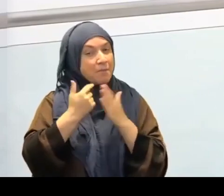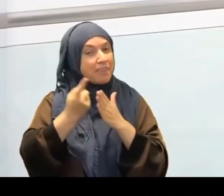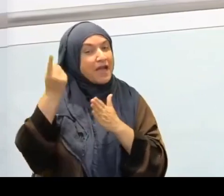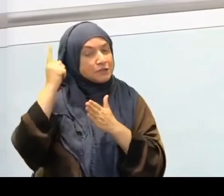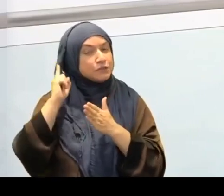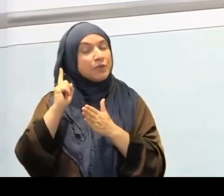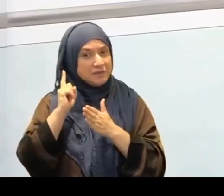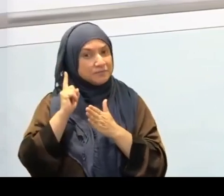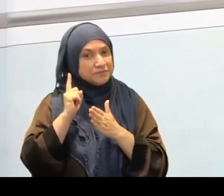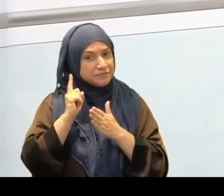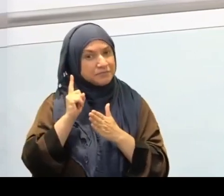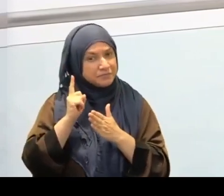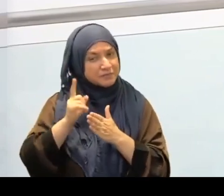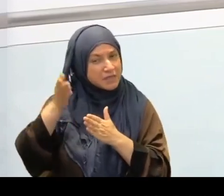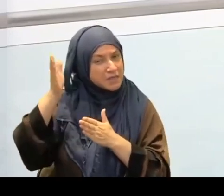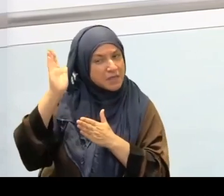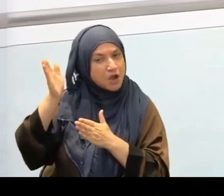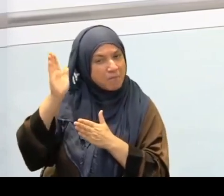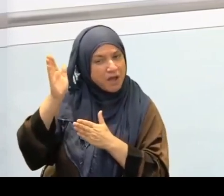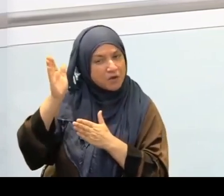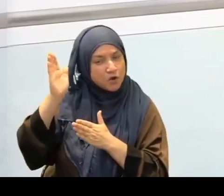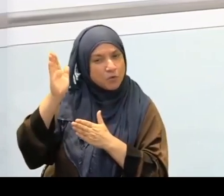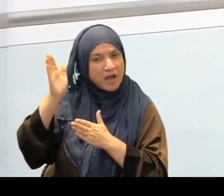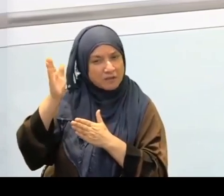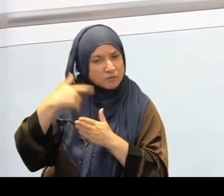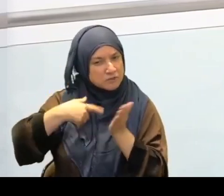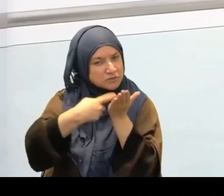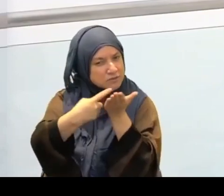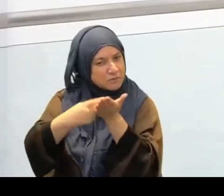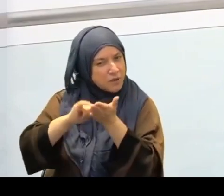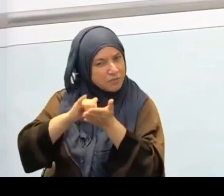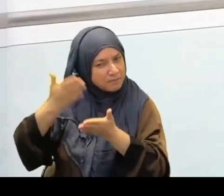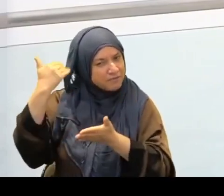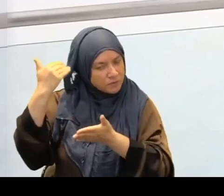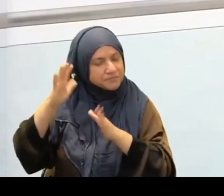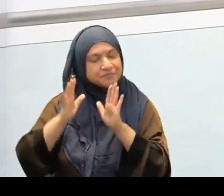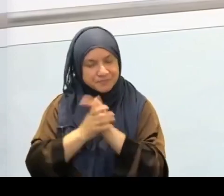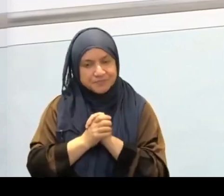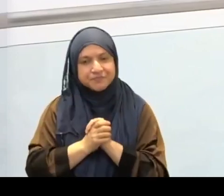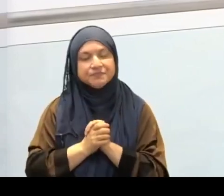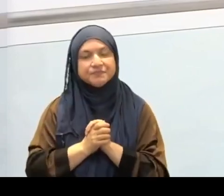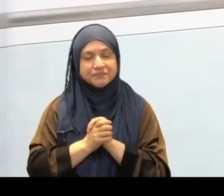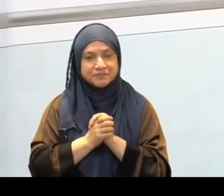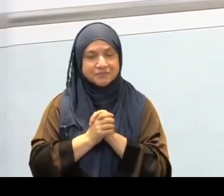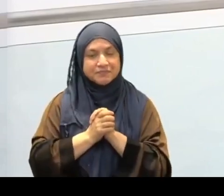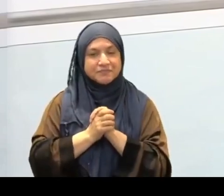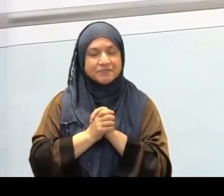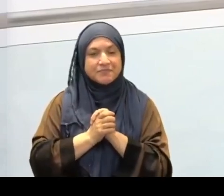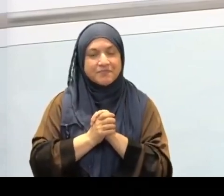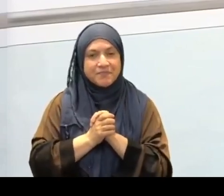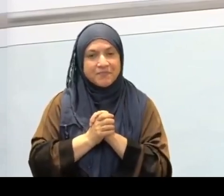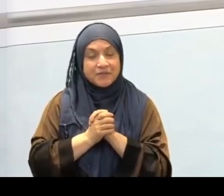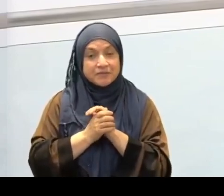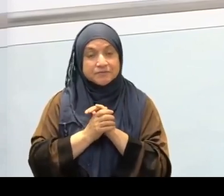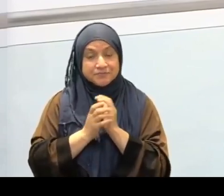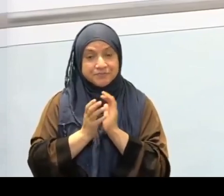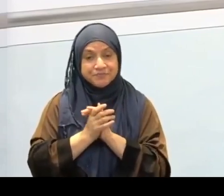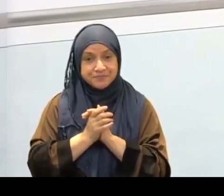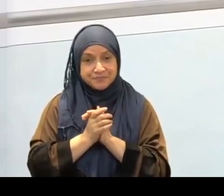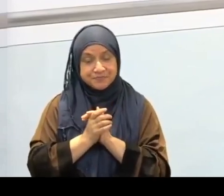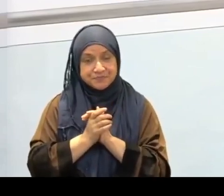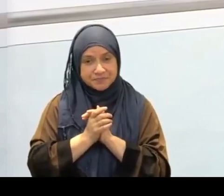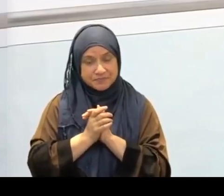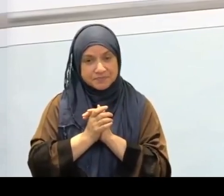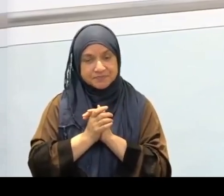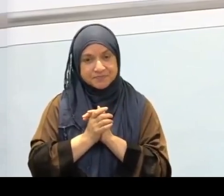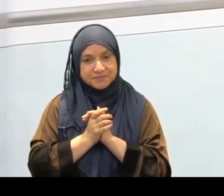It's hadith Abu Umama radiallahu ta'ala anhu, an authentic hadith. Qala alayhi salatu wassalam, ukfulu li